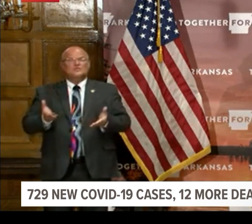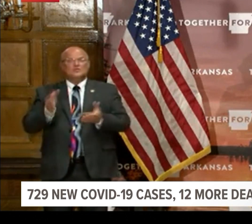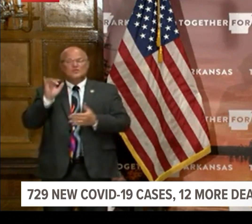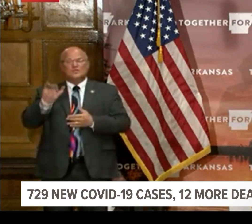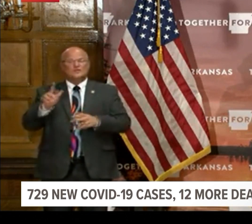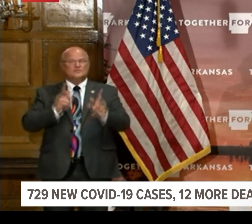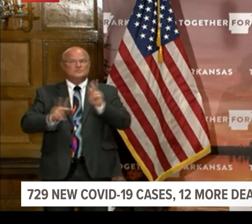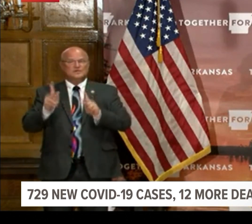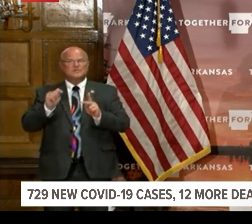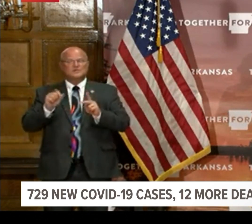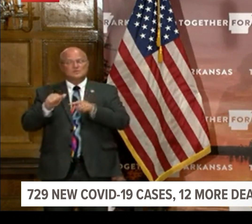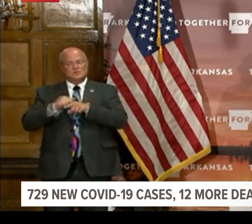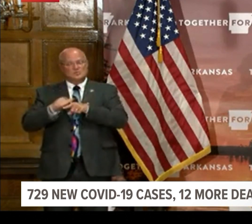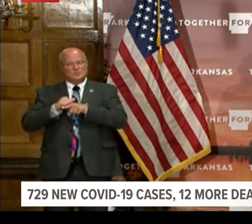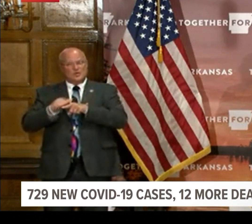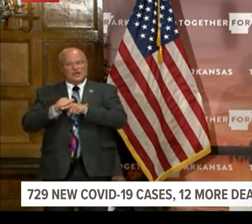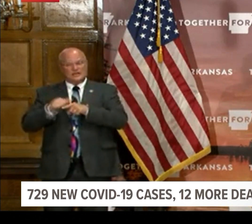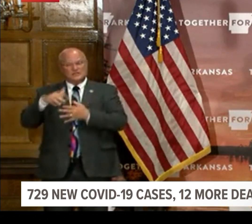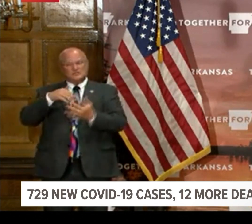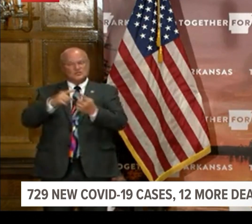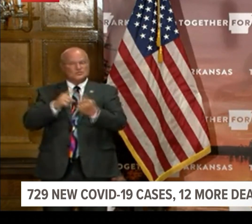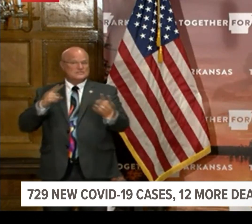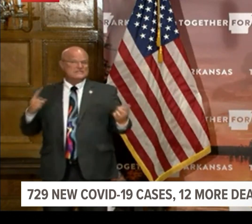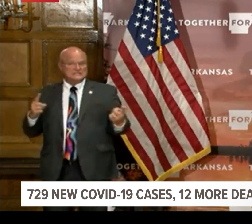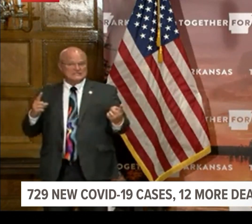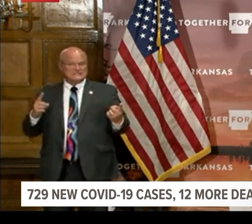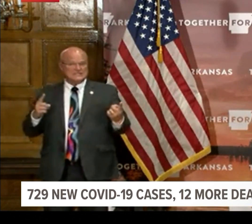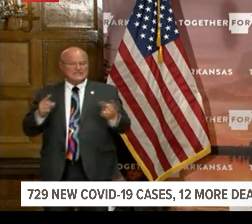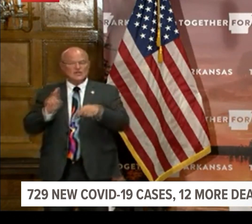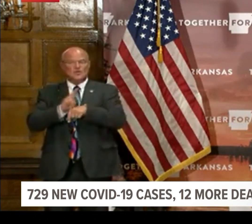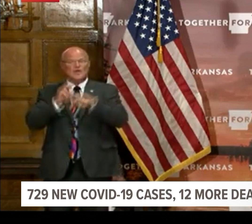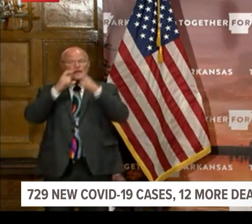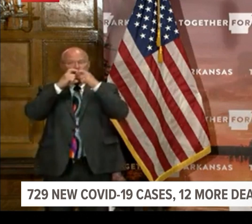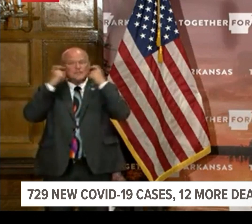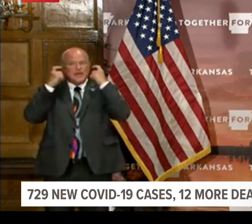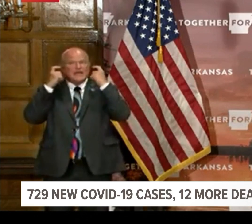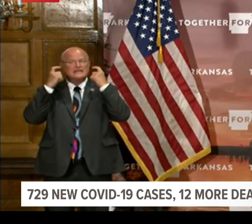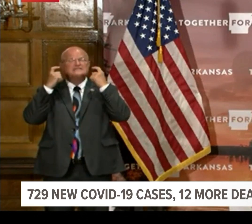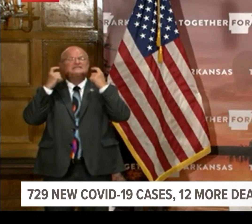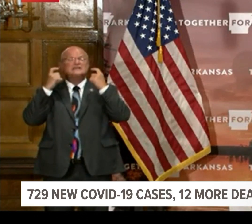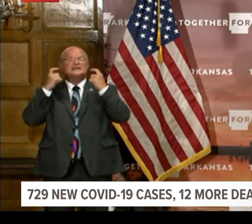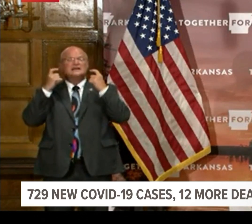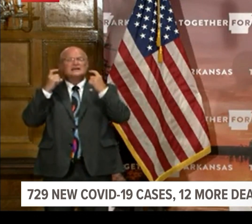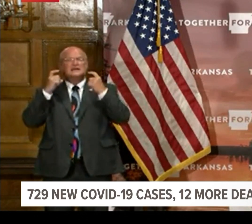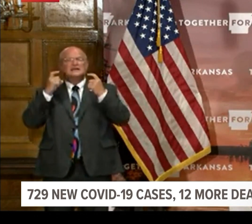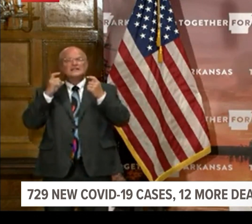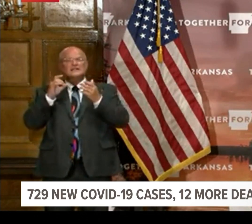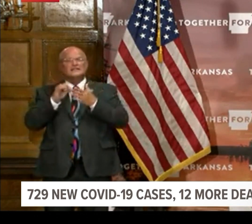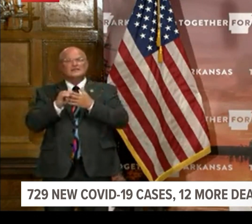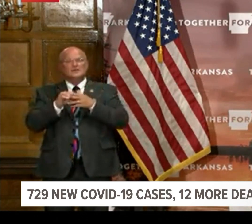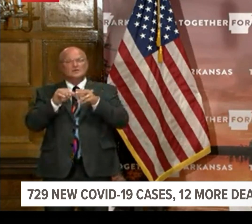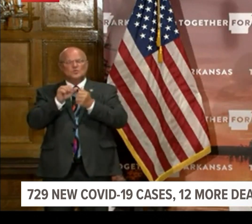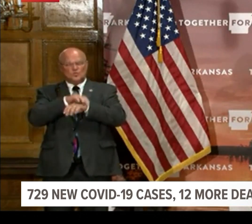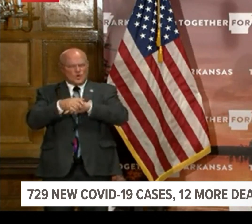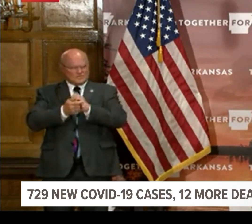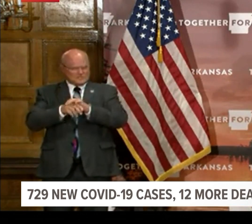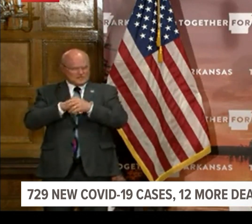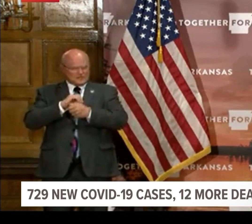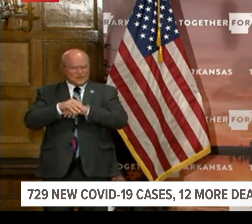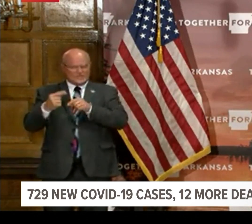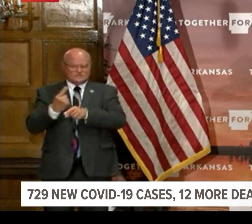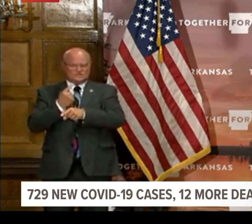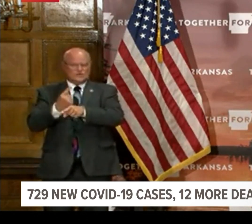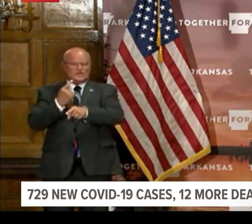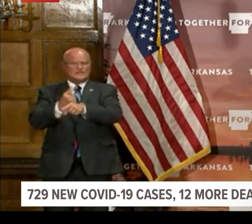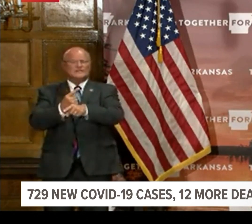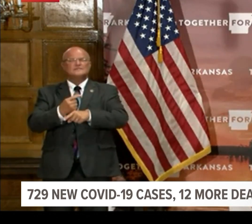those folks to practice the social distancing, the wearing of masks, the washing of their hands very